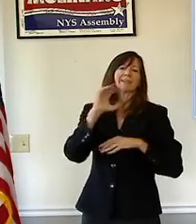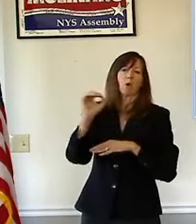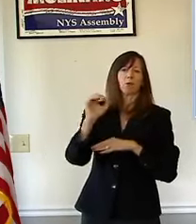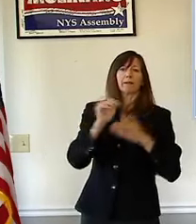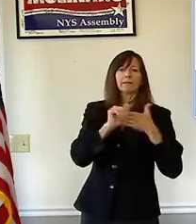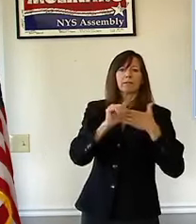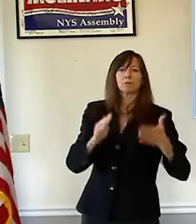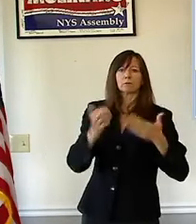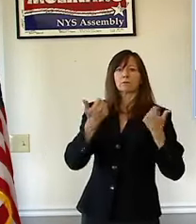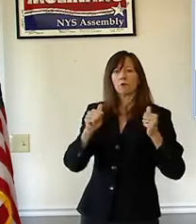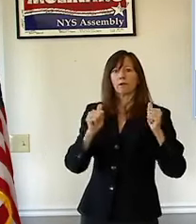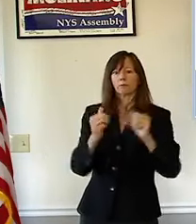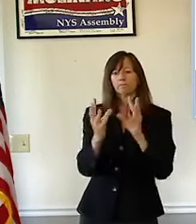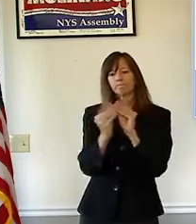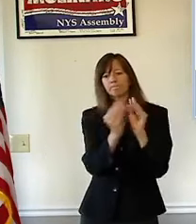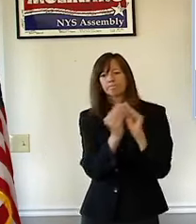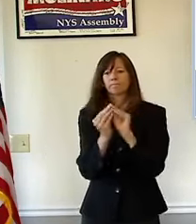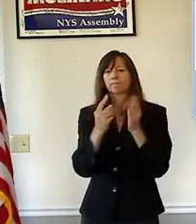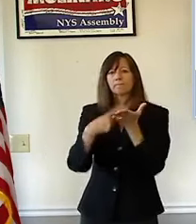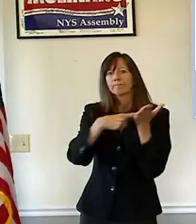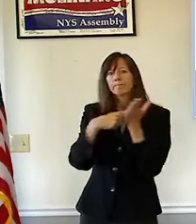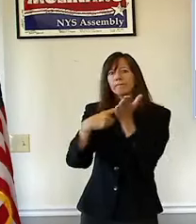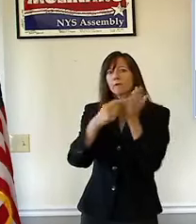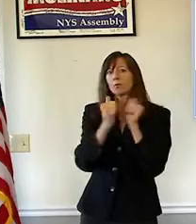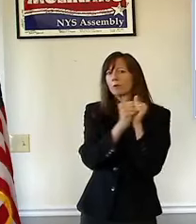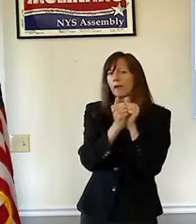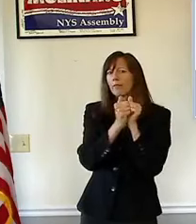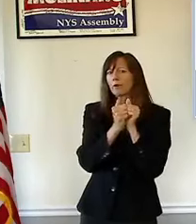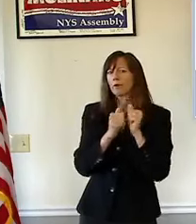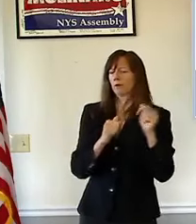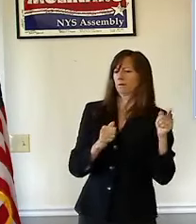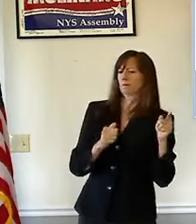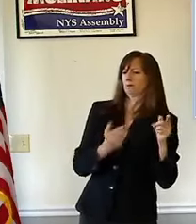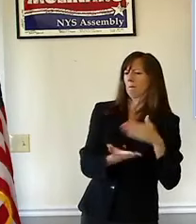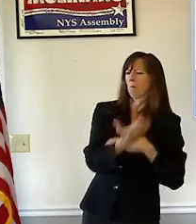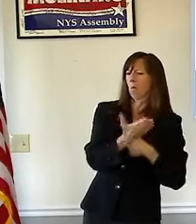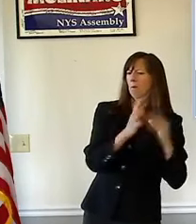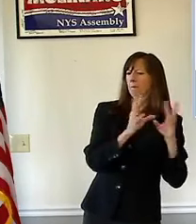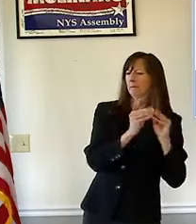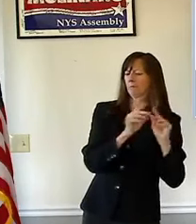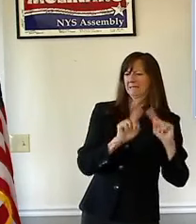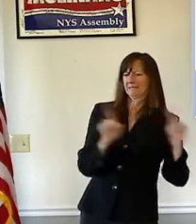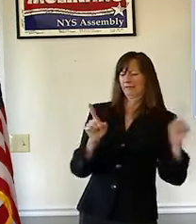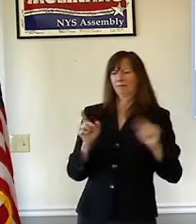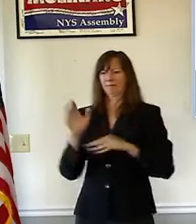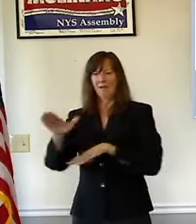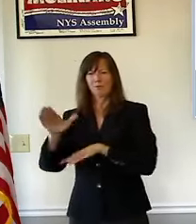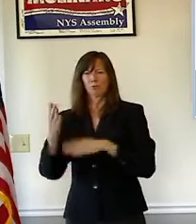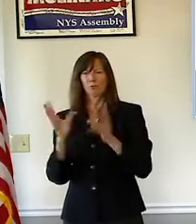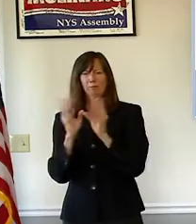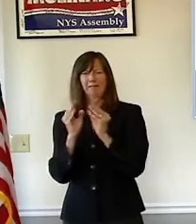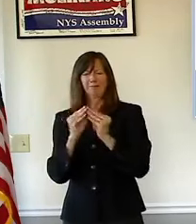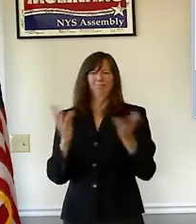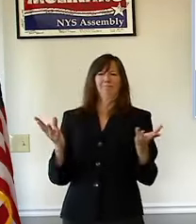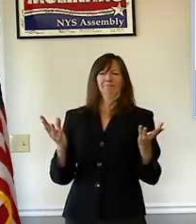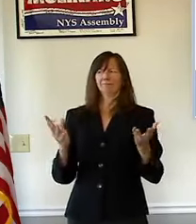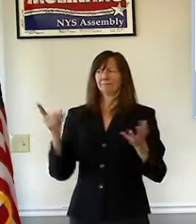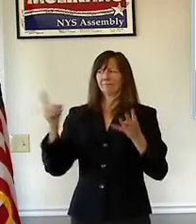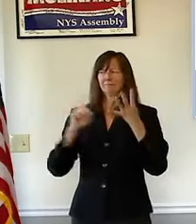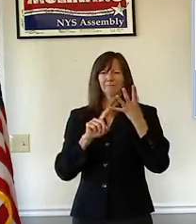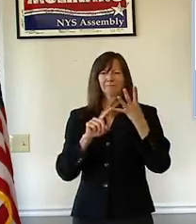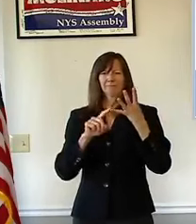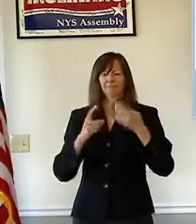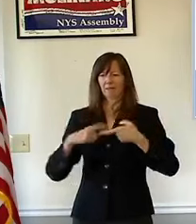that, in fact, malls, theaters, and gyms would not open when phase four commences. I specifically offered